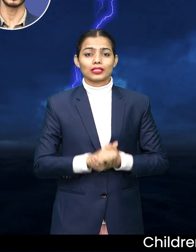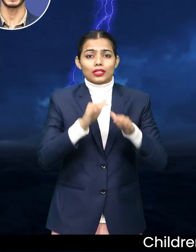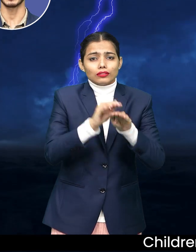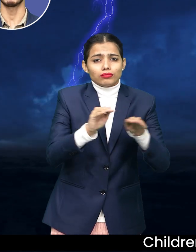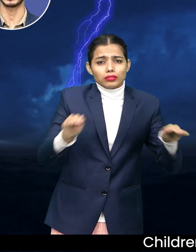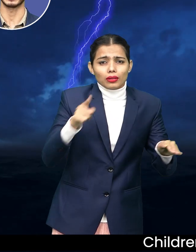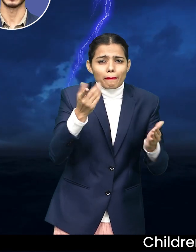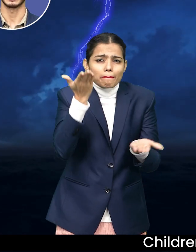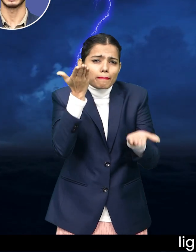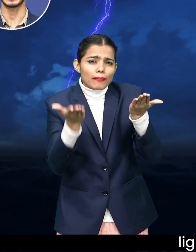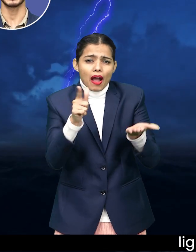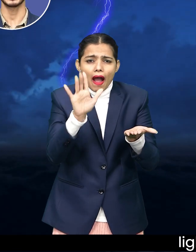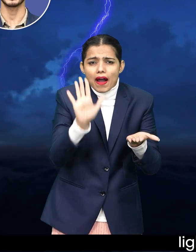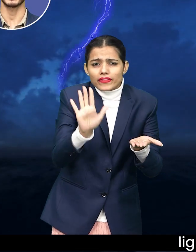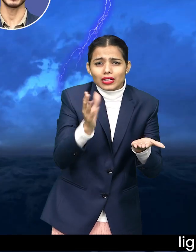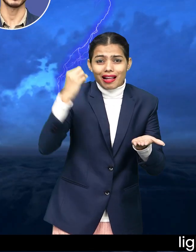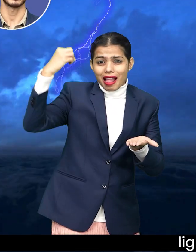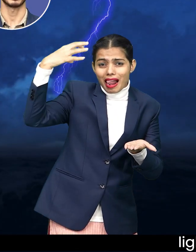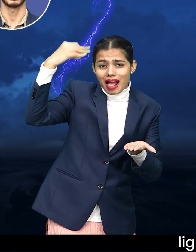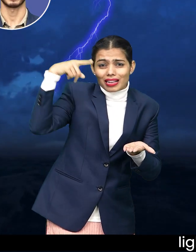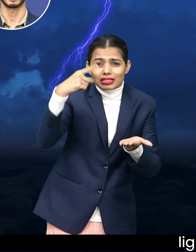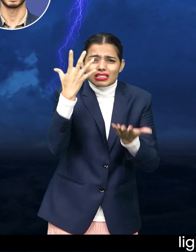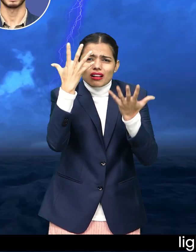Children, you might have seen lightning during rain.